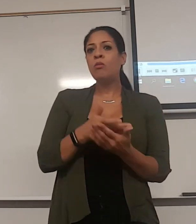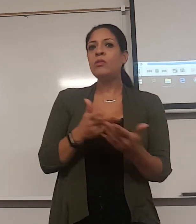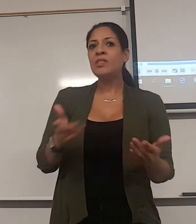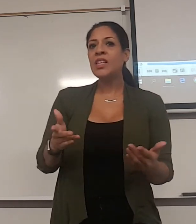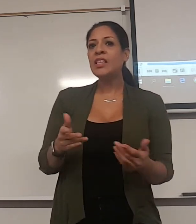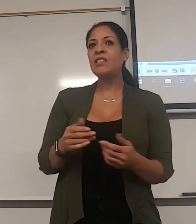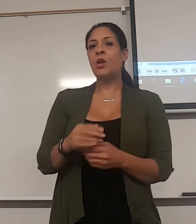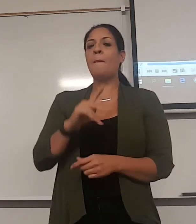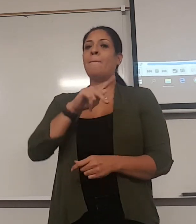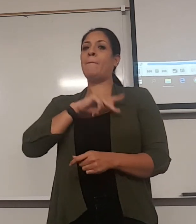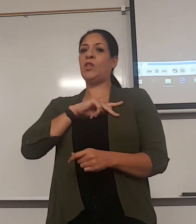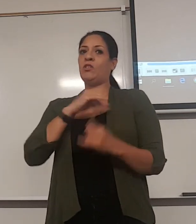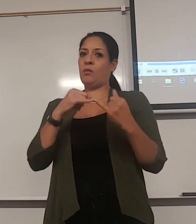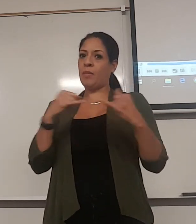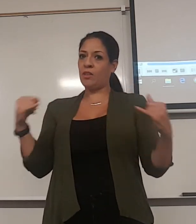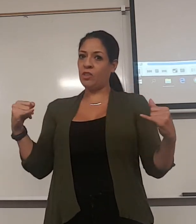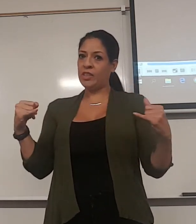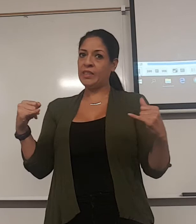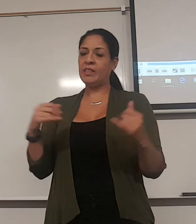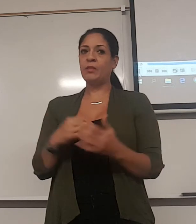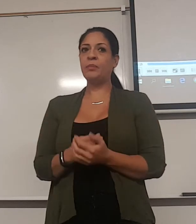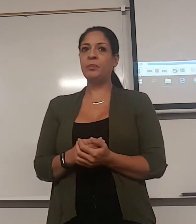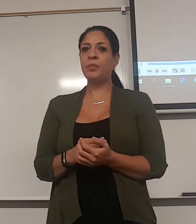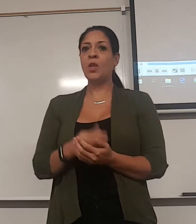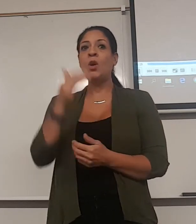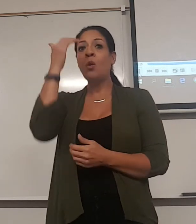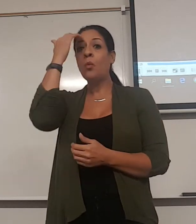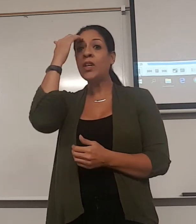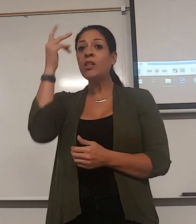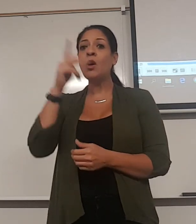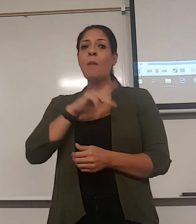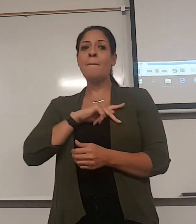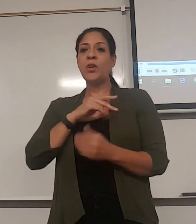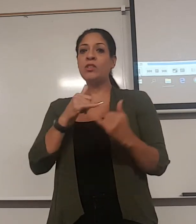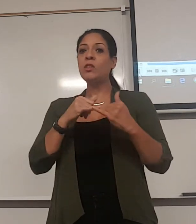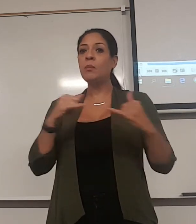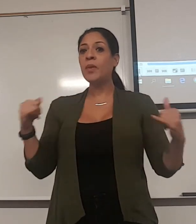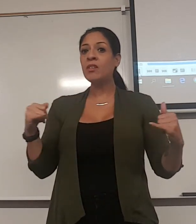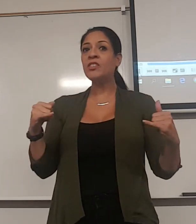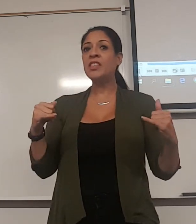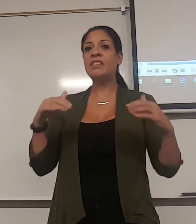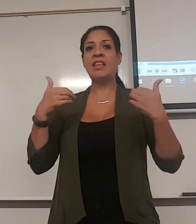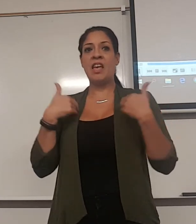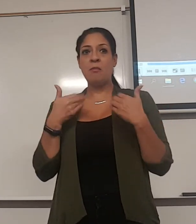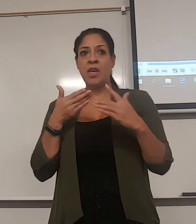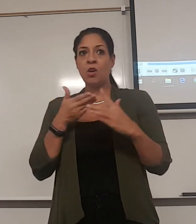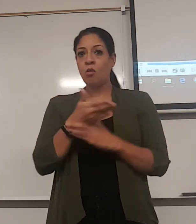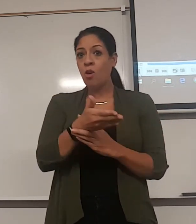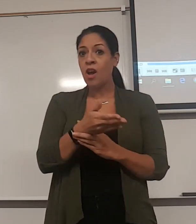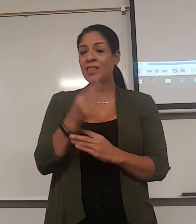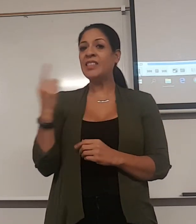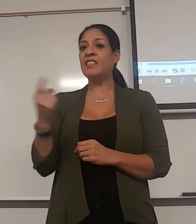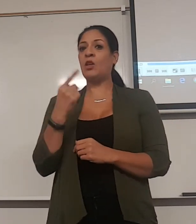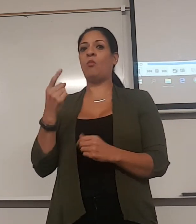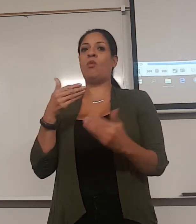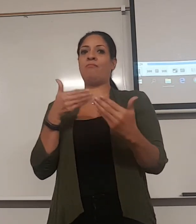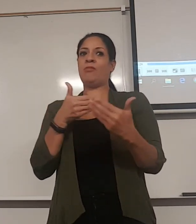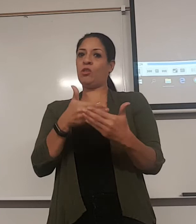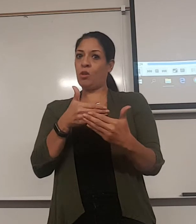personal boundaries. We know that personal boundaries have been crossed when somebody gets too close, either with their